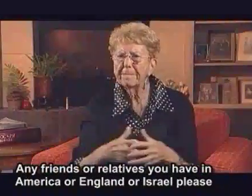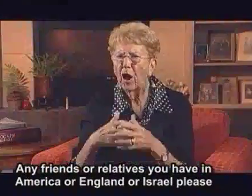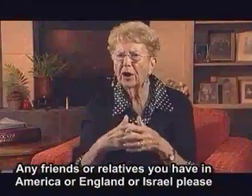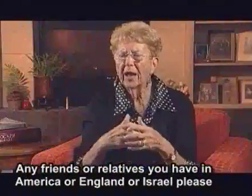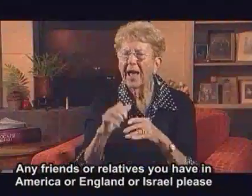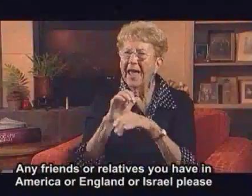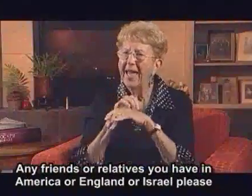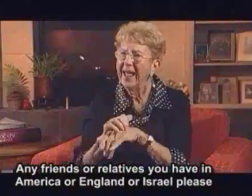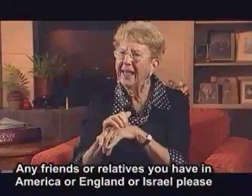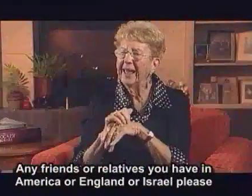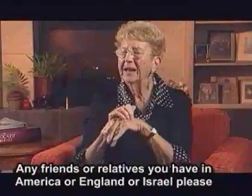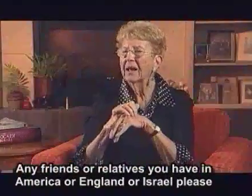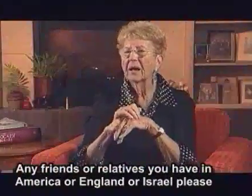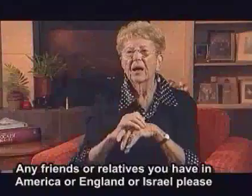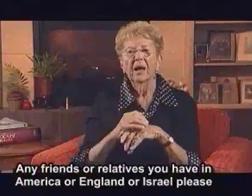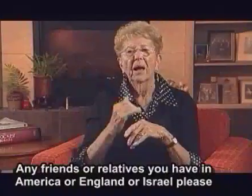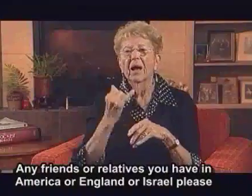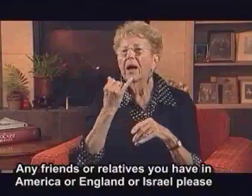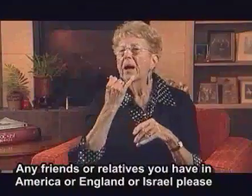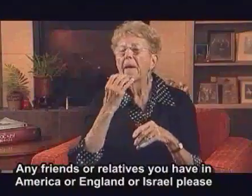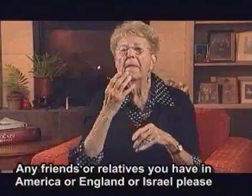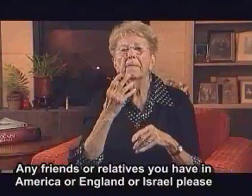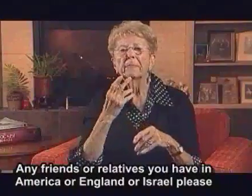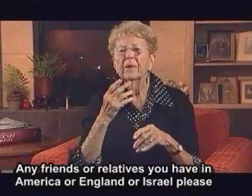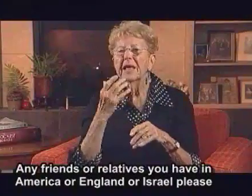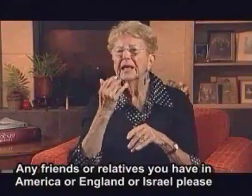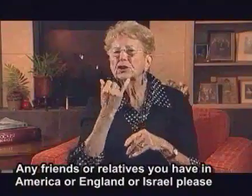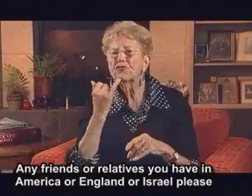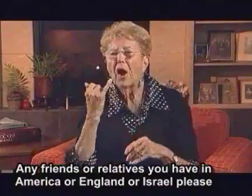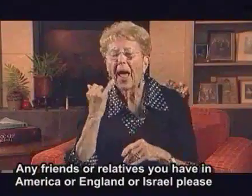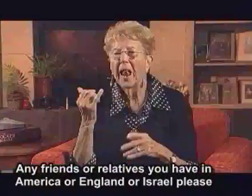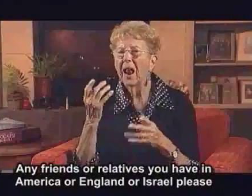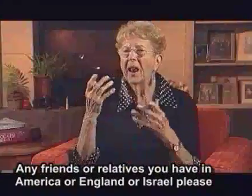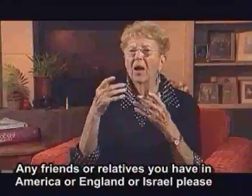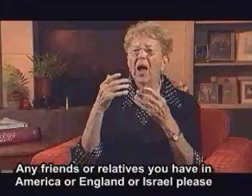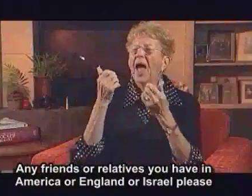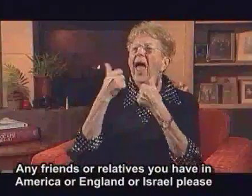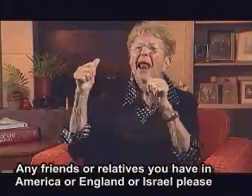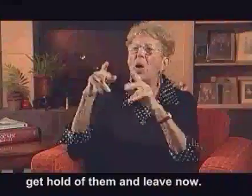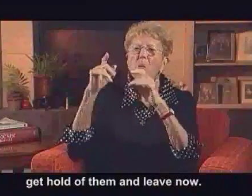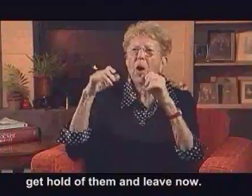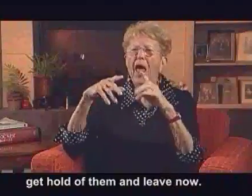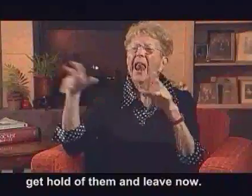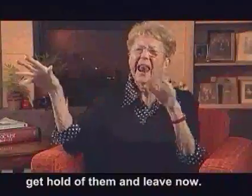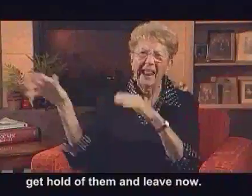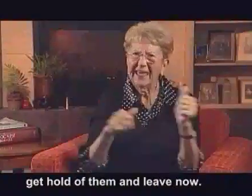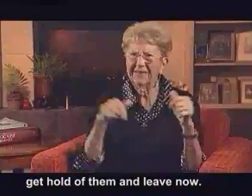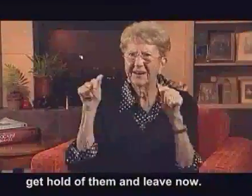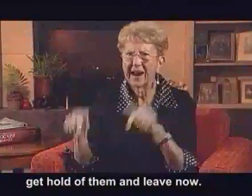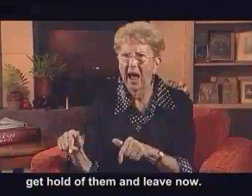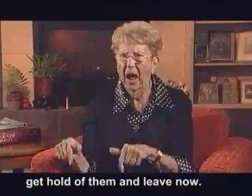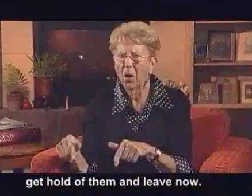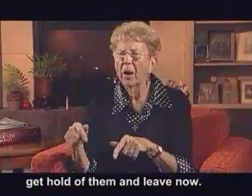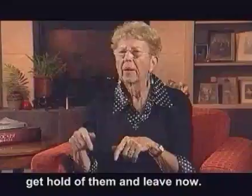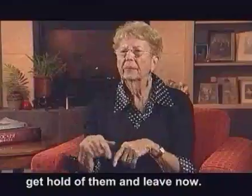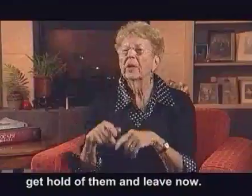Any friends or relatives you have in America or England or Israel, please get hold of them and leave